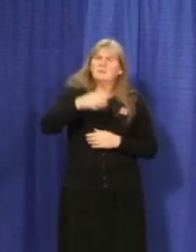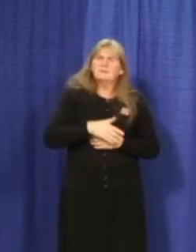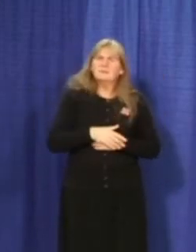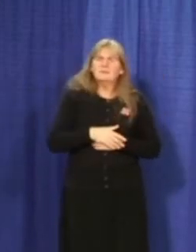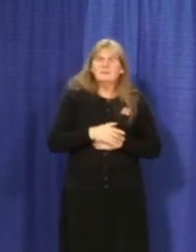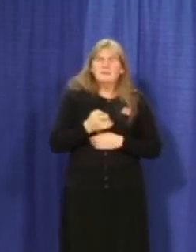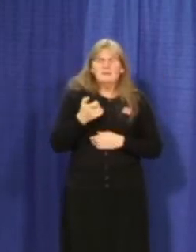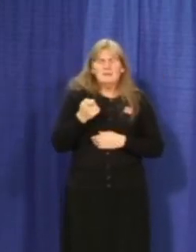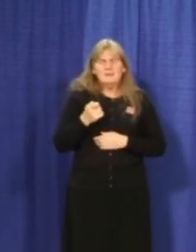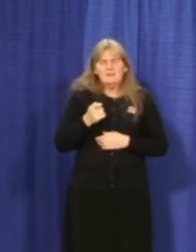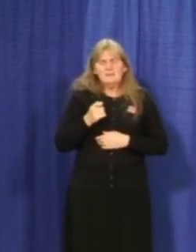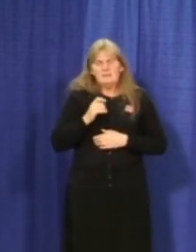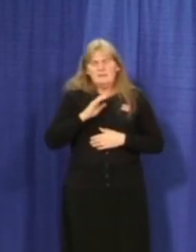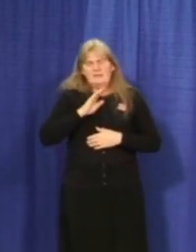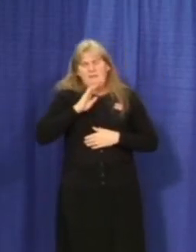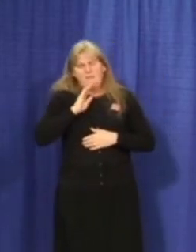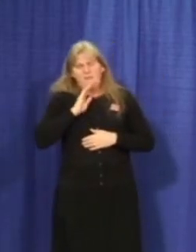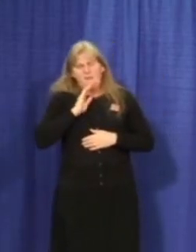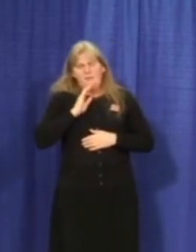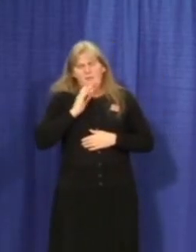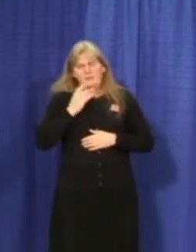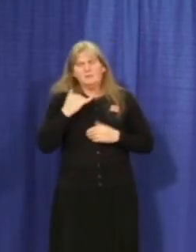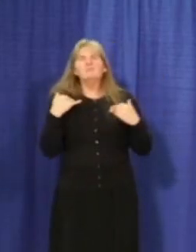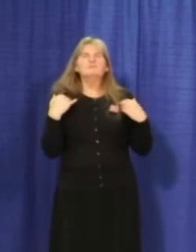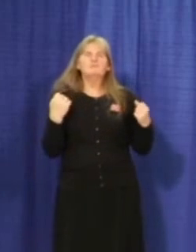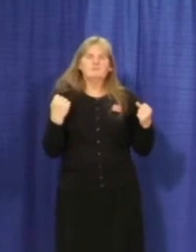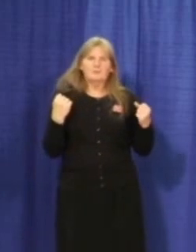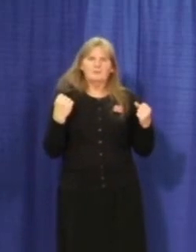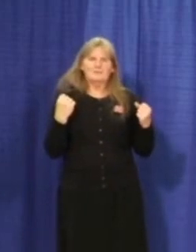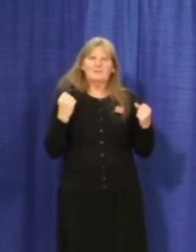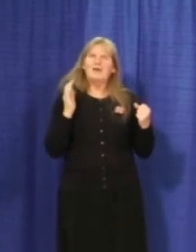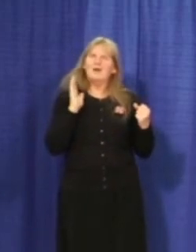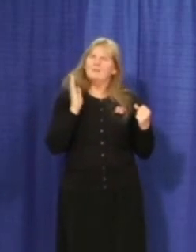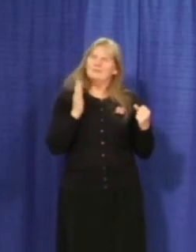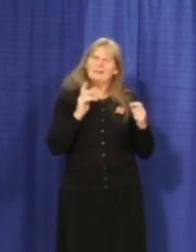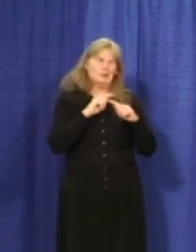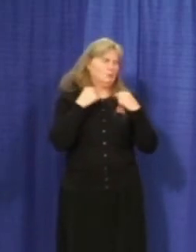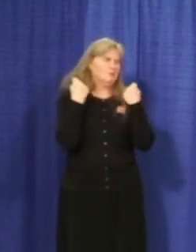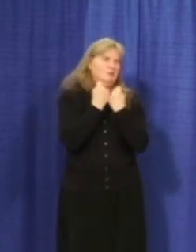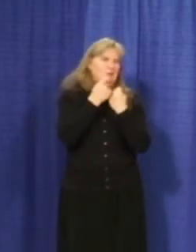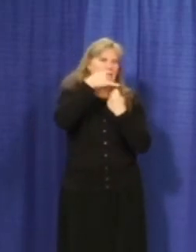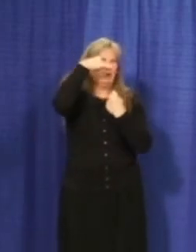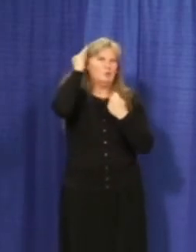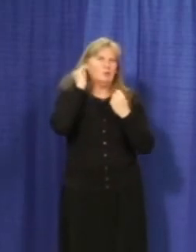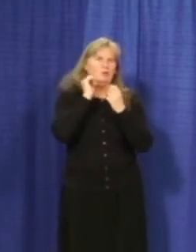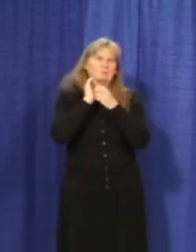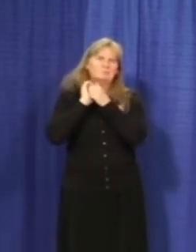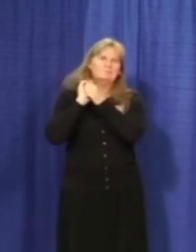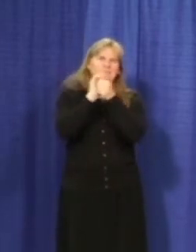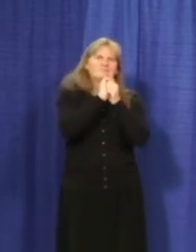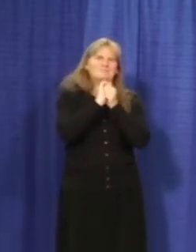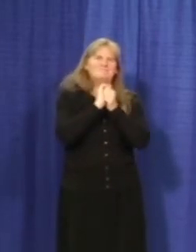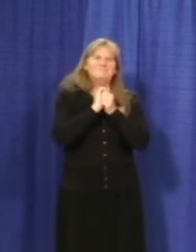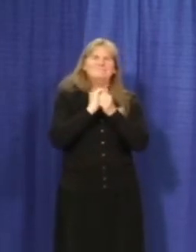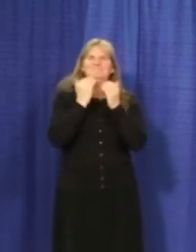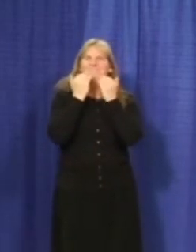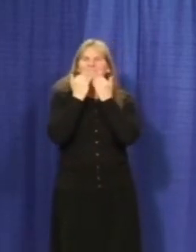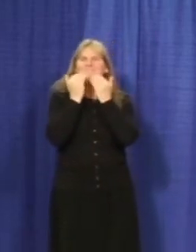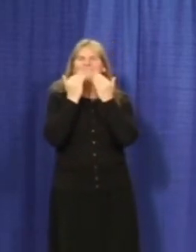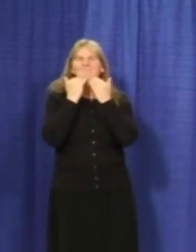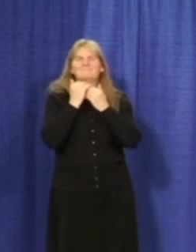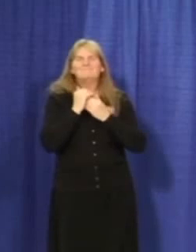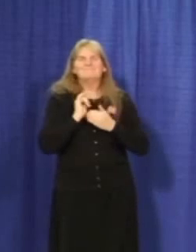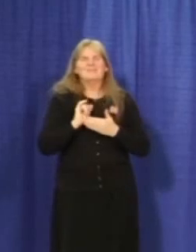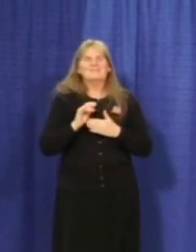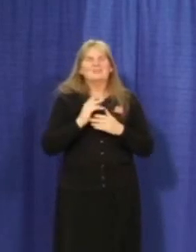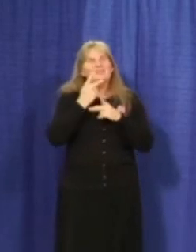slightly battered, but all the stronger, and we are still Team Yukon. That's all for my update. Thank you. Take